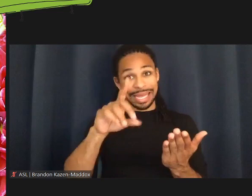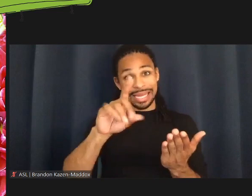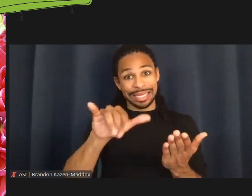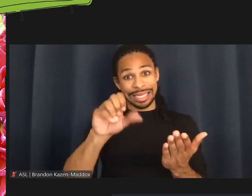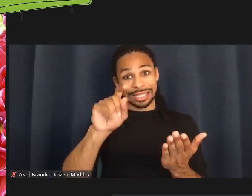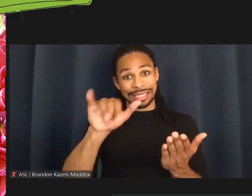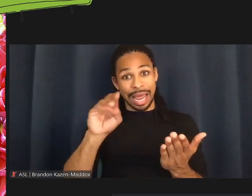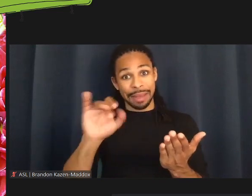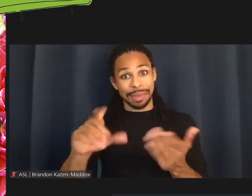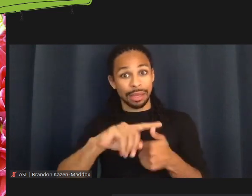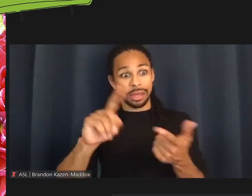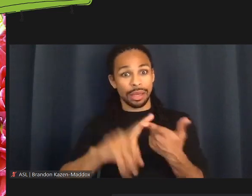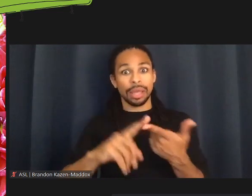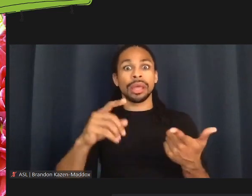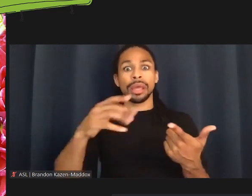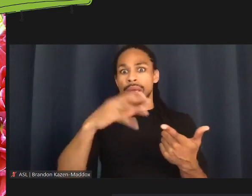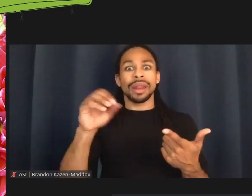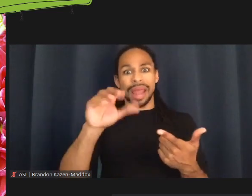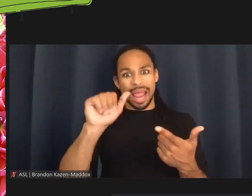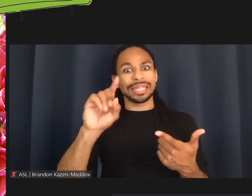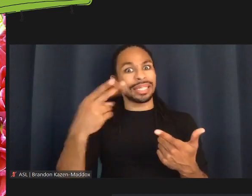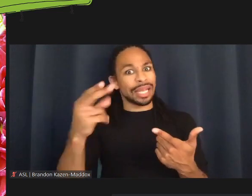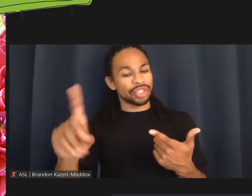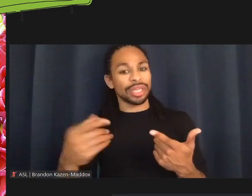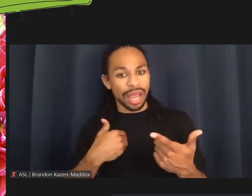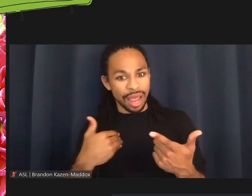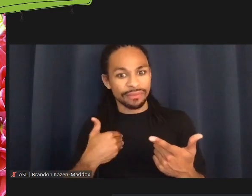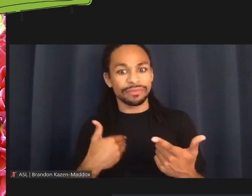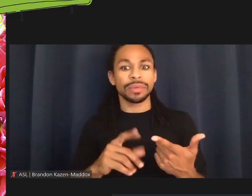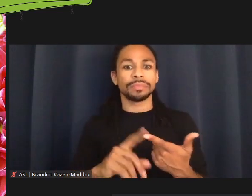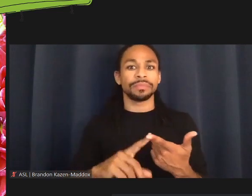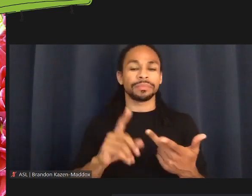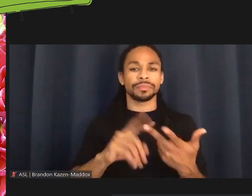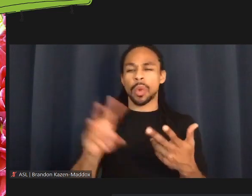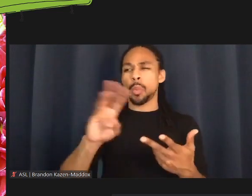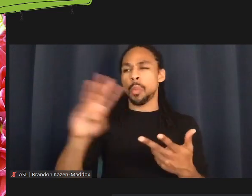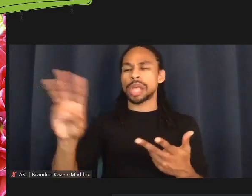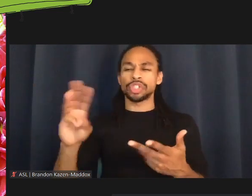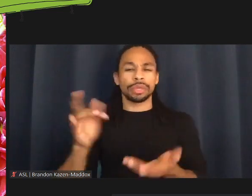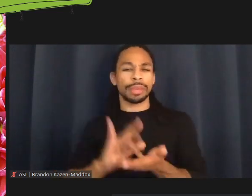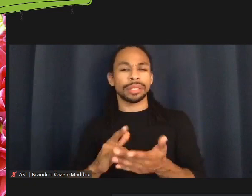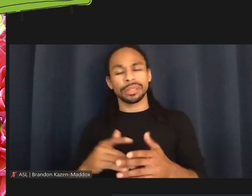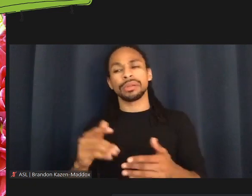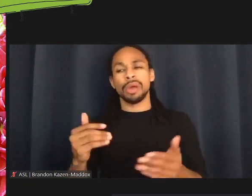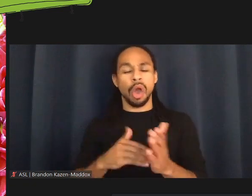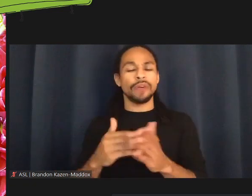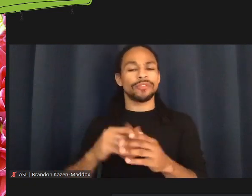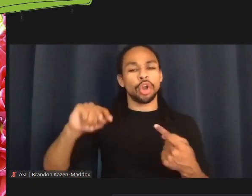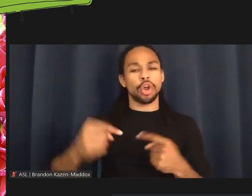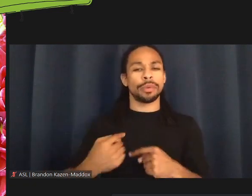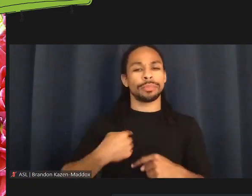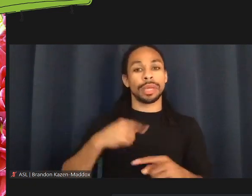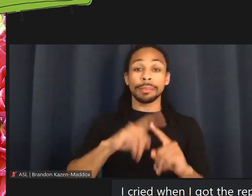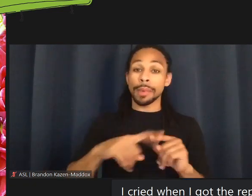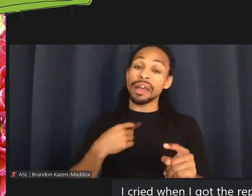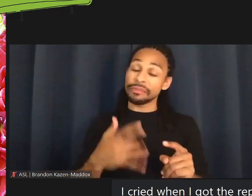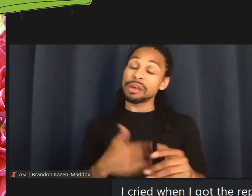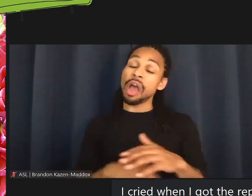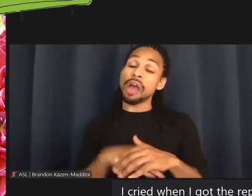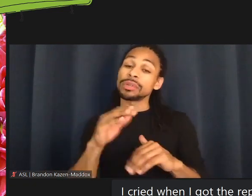kid with ADHD. Western medicine has often scorned and harmed me, but there was great comfort in the